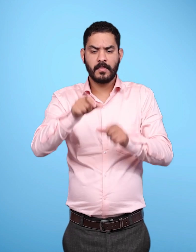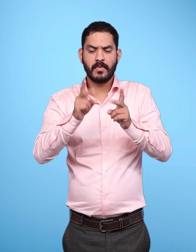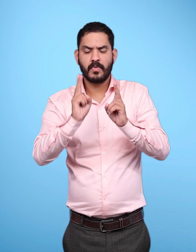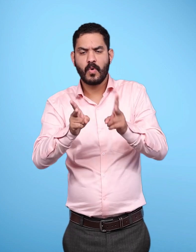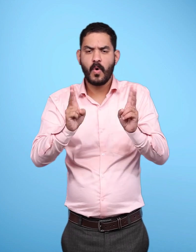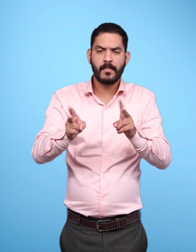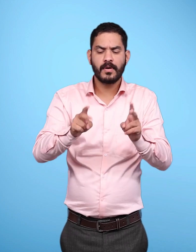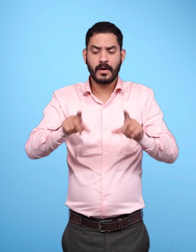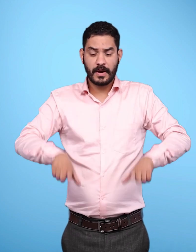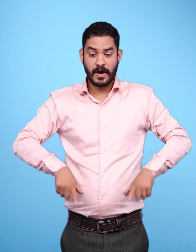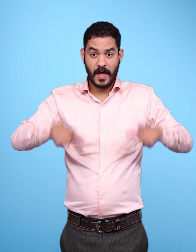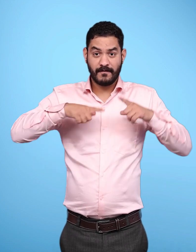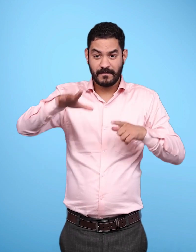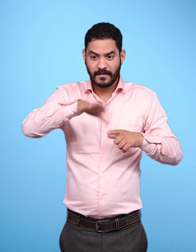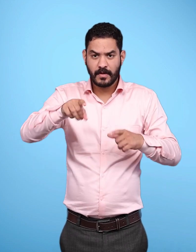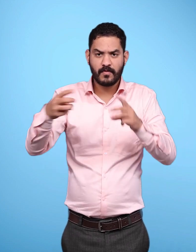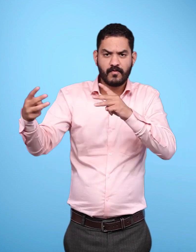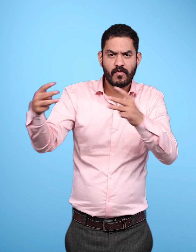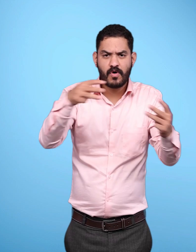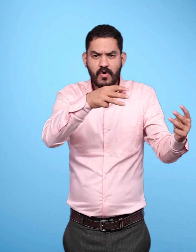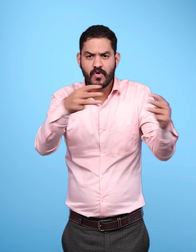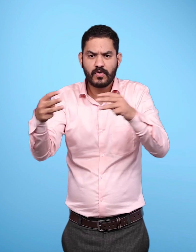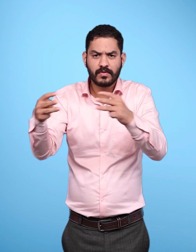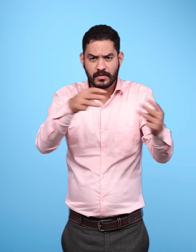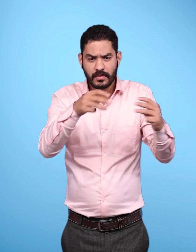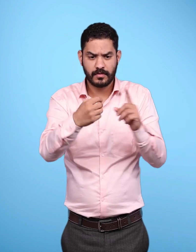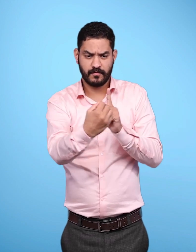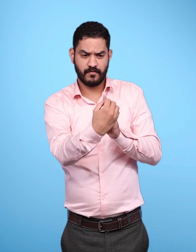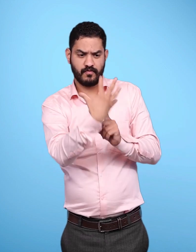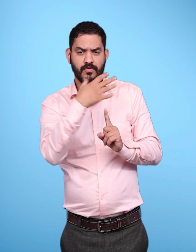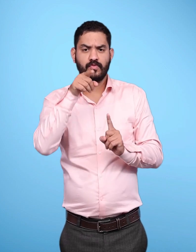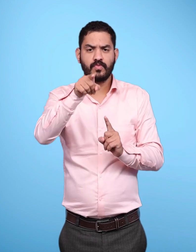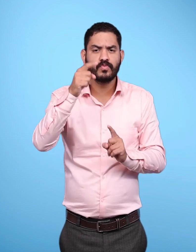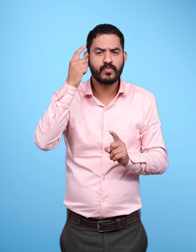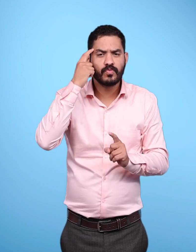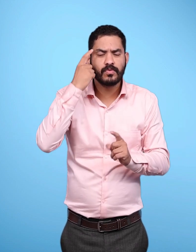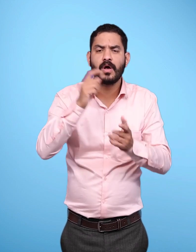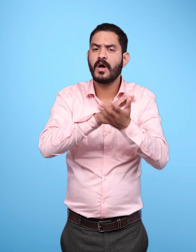you think wars affect the lives of ordinary people today?